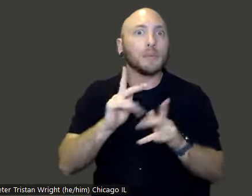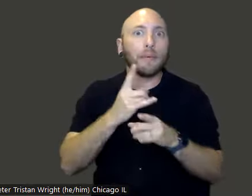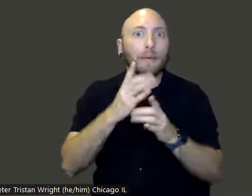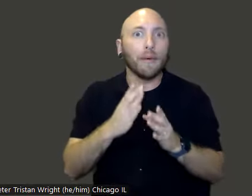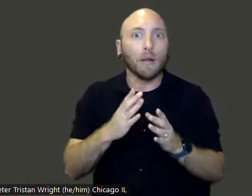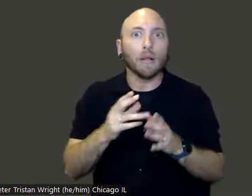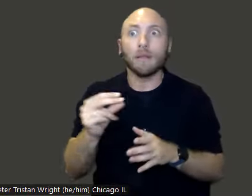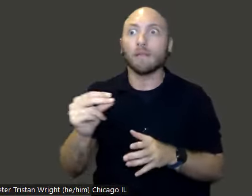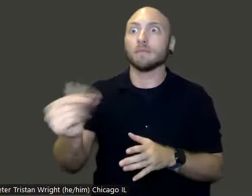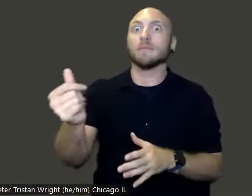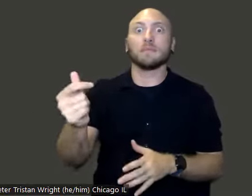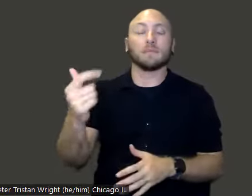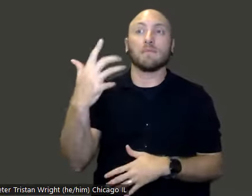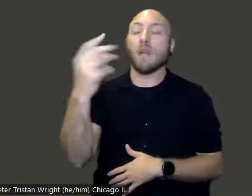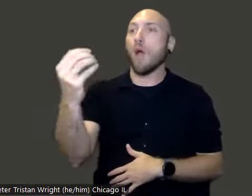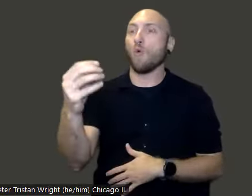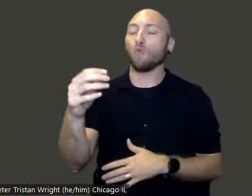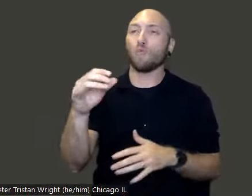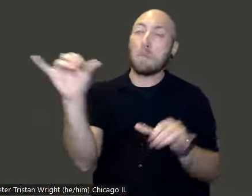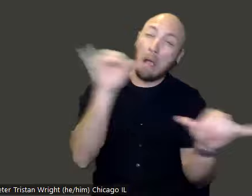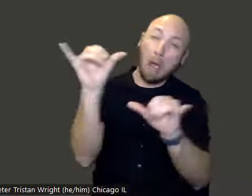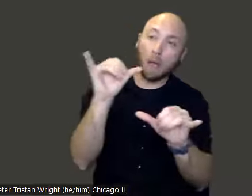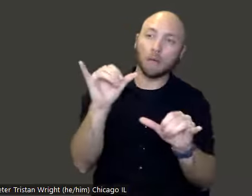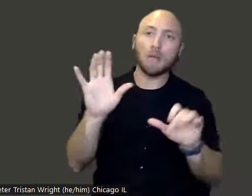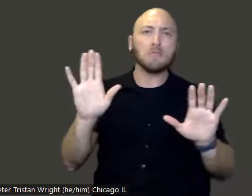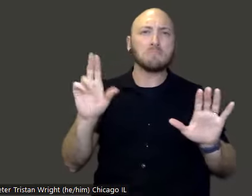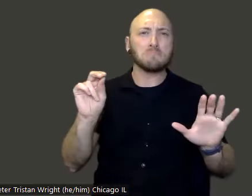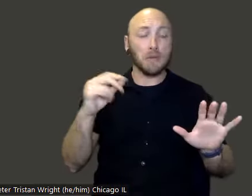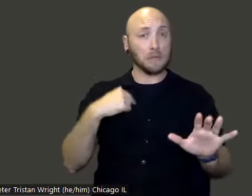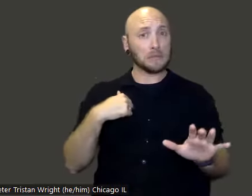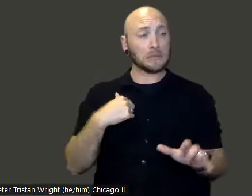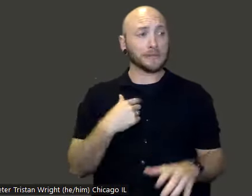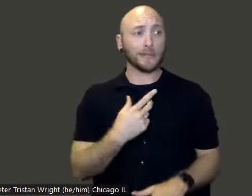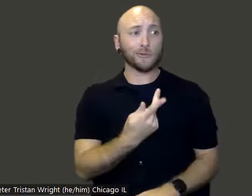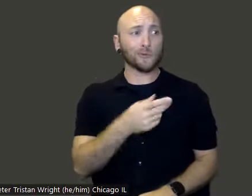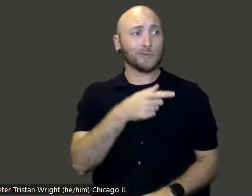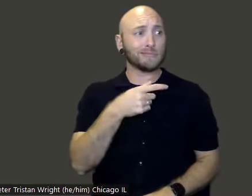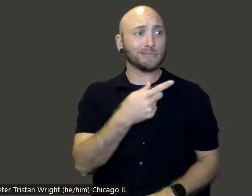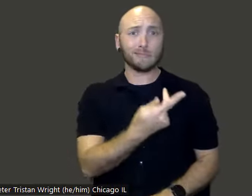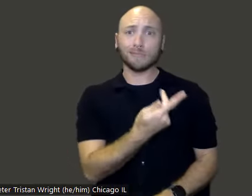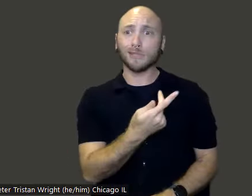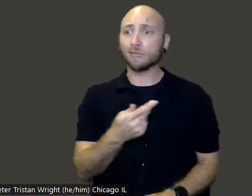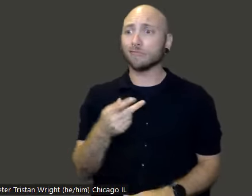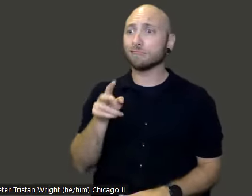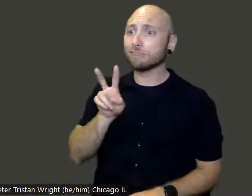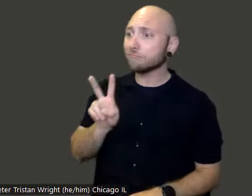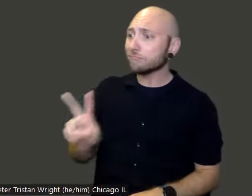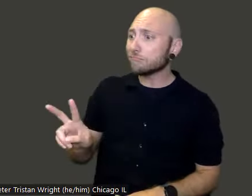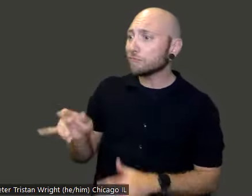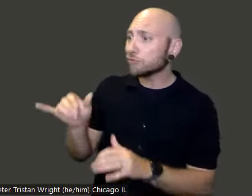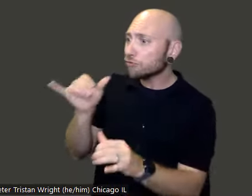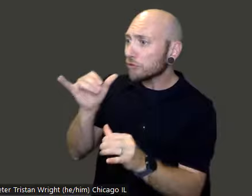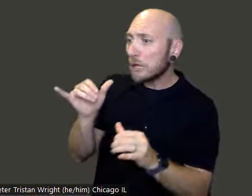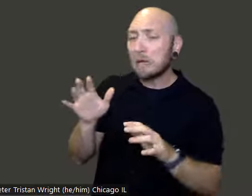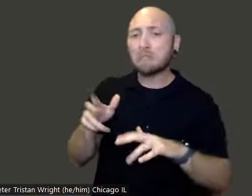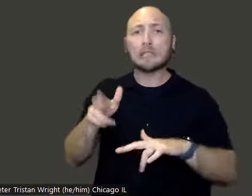from it. It just was super, like, I was just chilling on the couch downstairs, and that was kind of like,